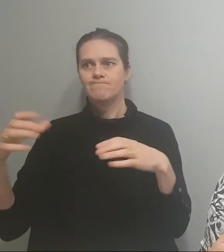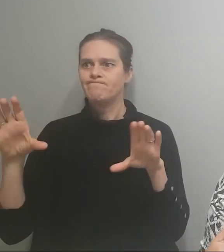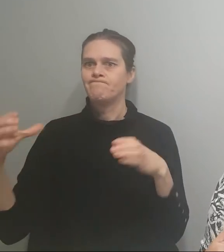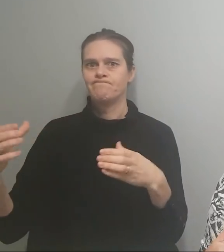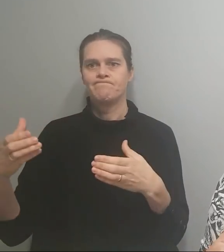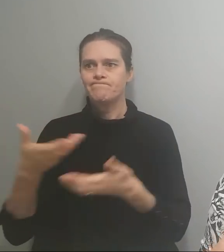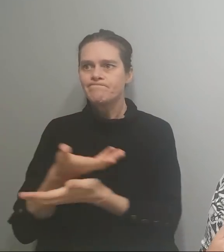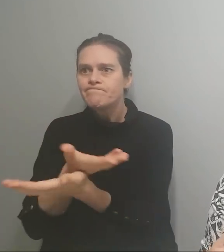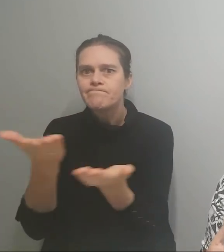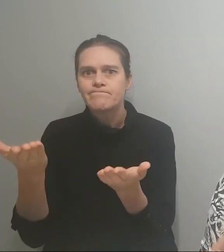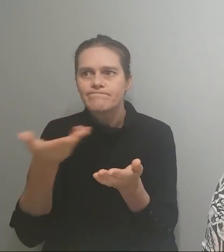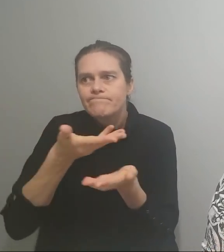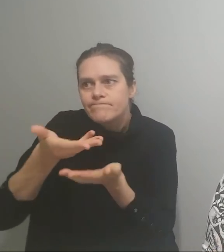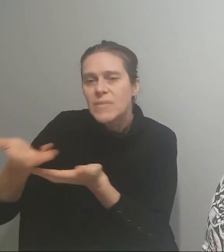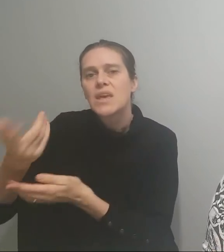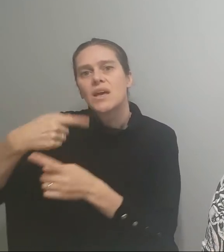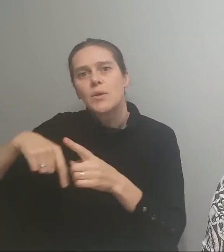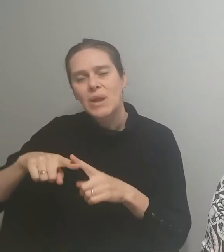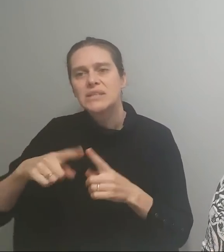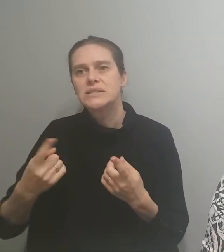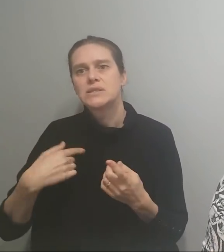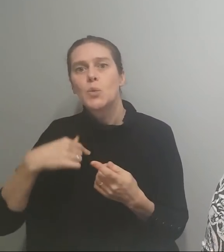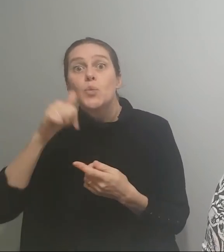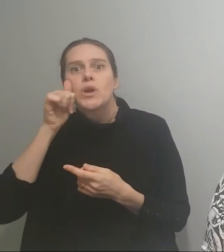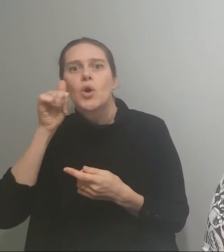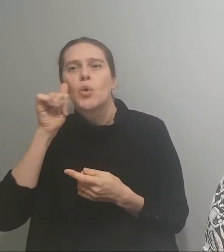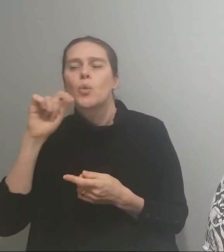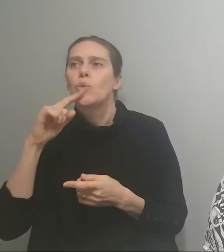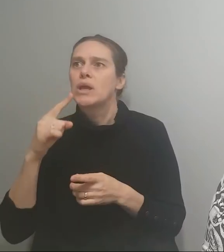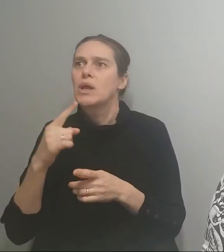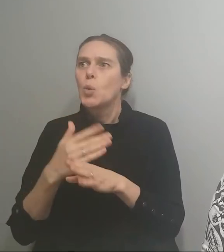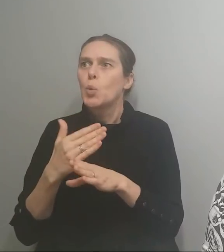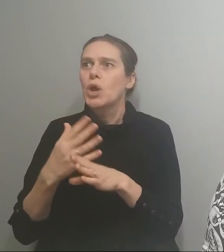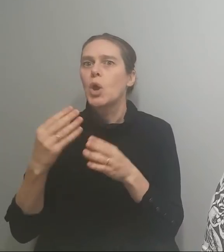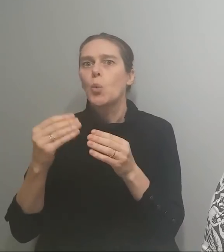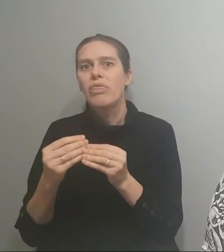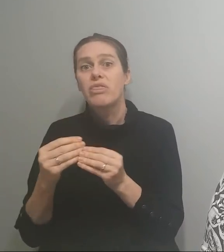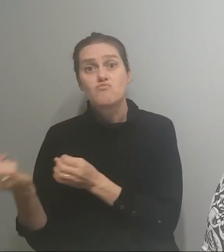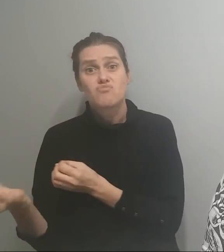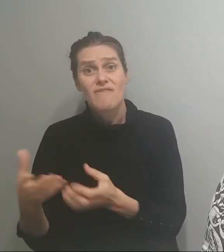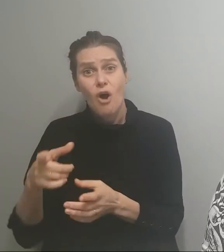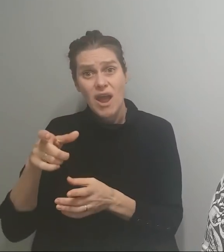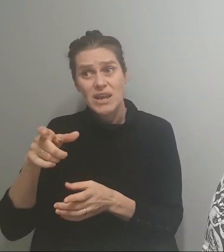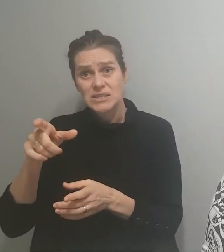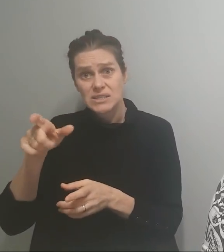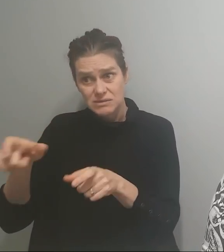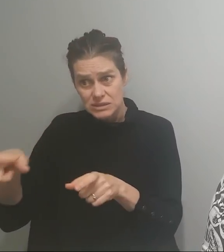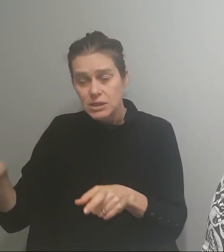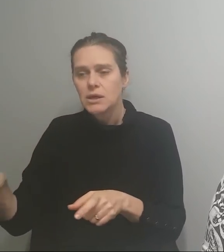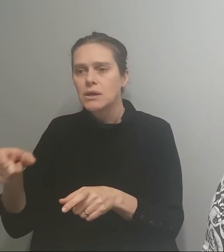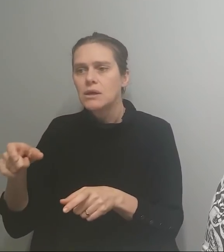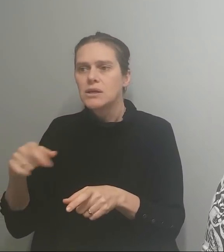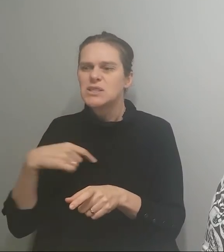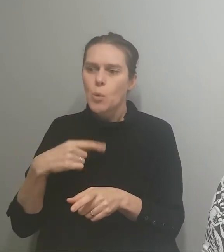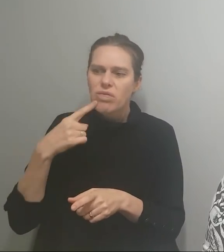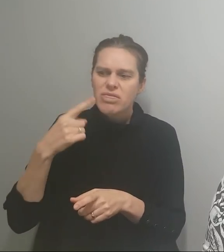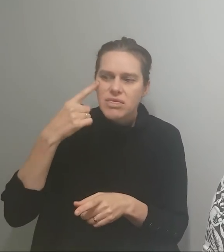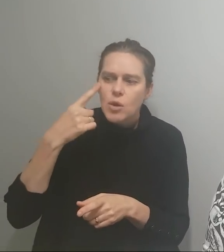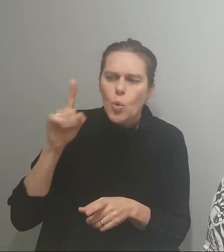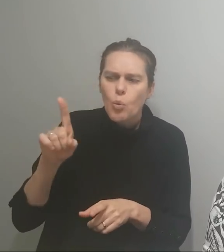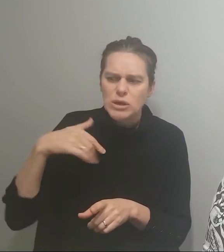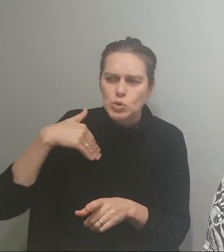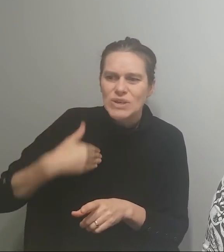know that we're working with providers to look at what support do they need to provide information to their